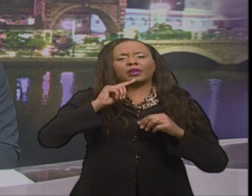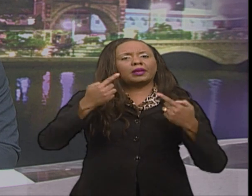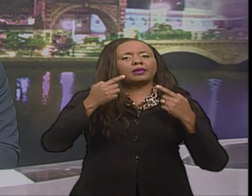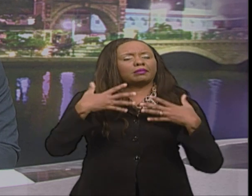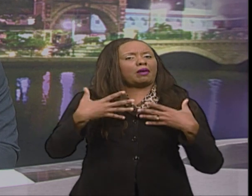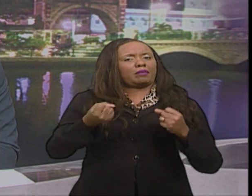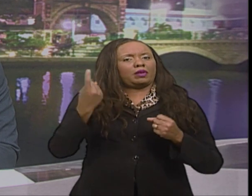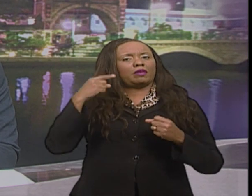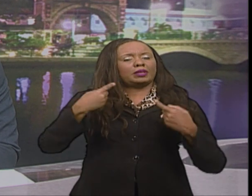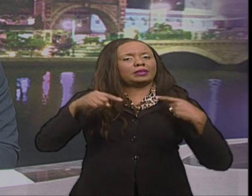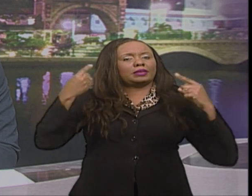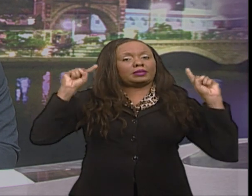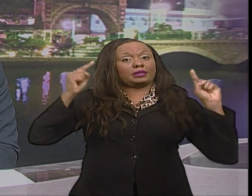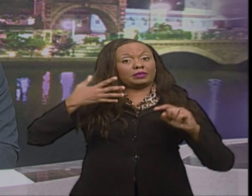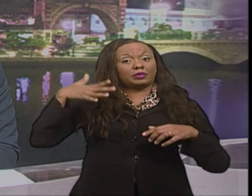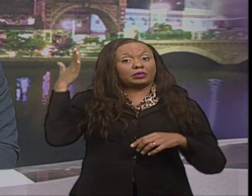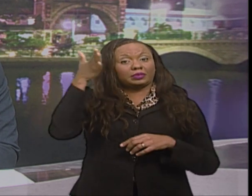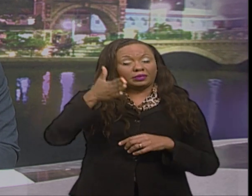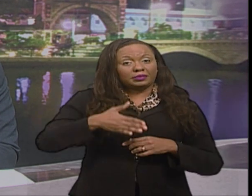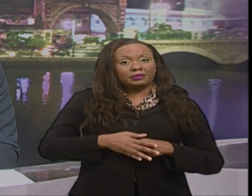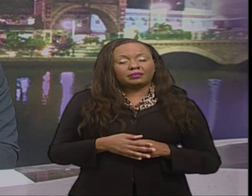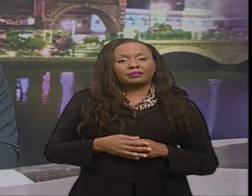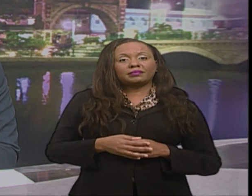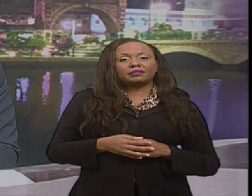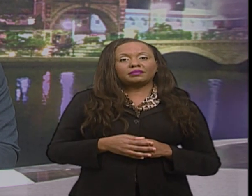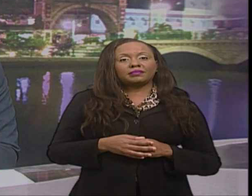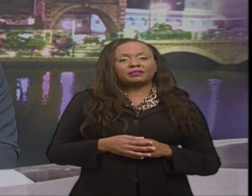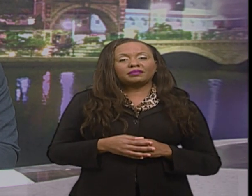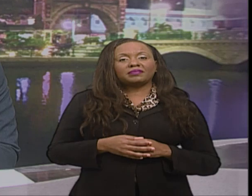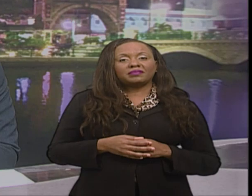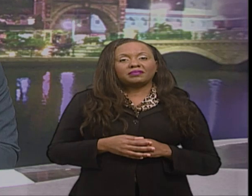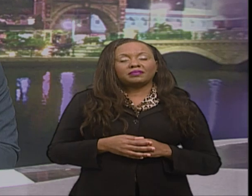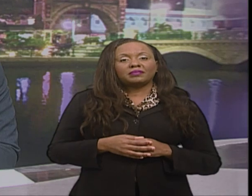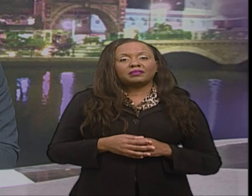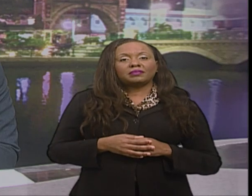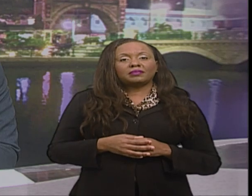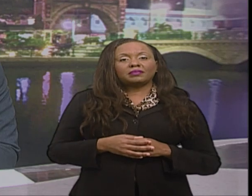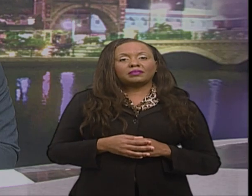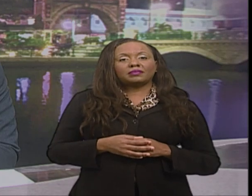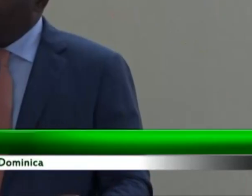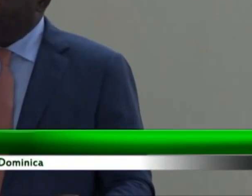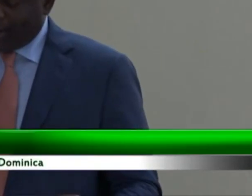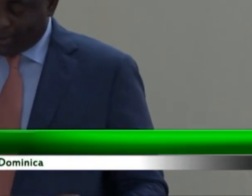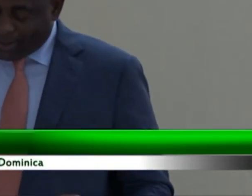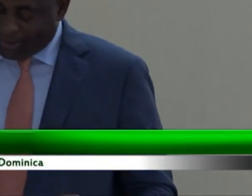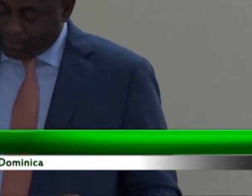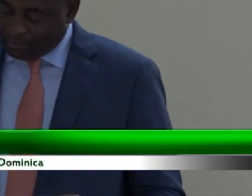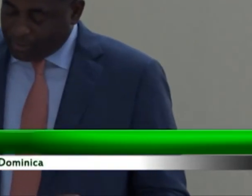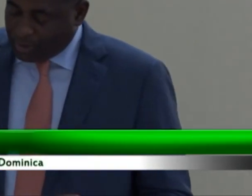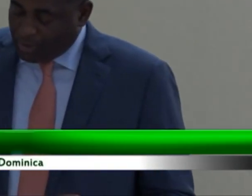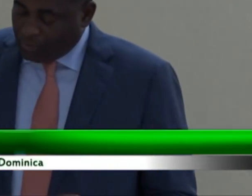confident of success. over the past